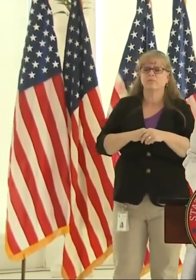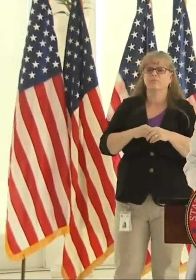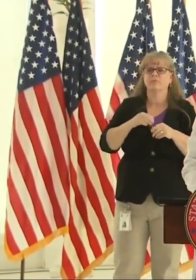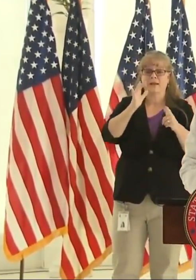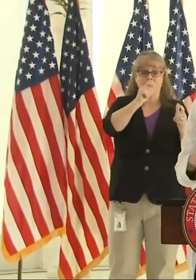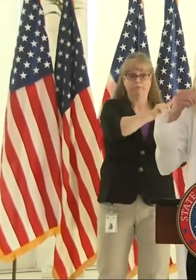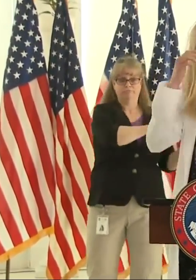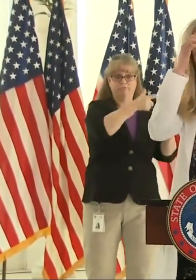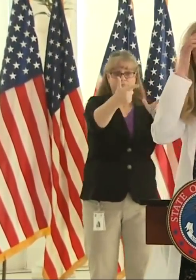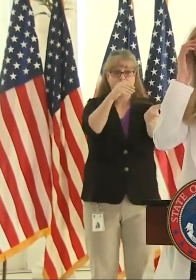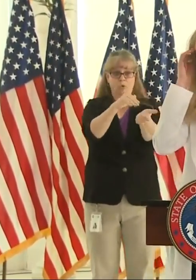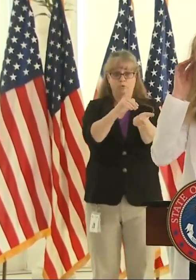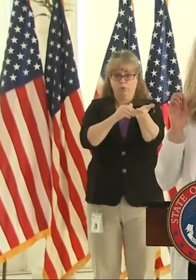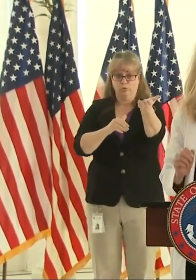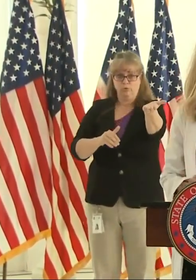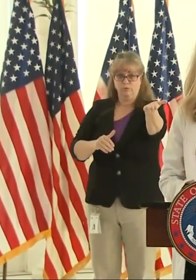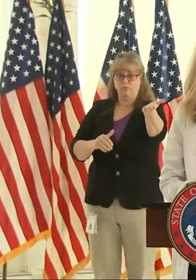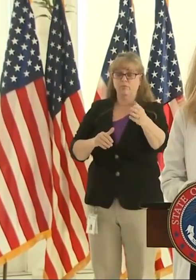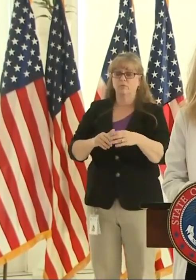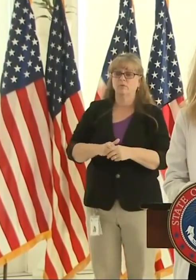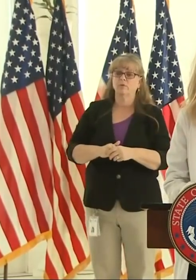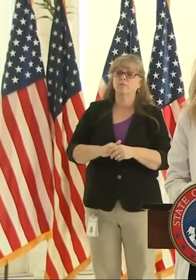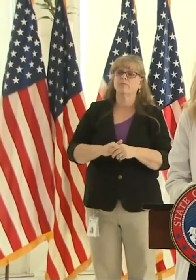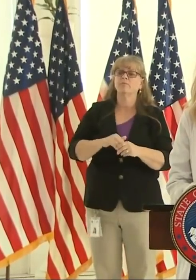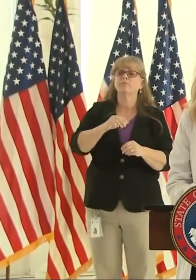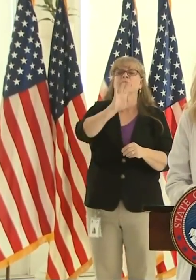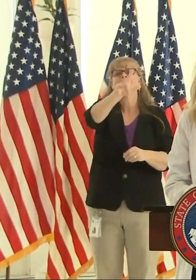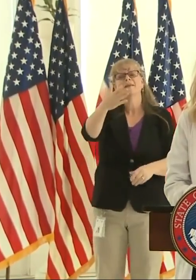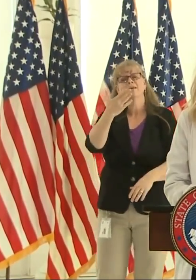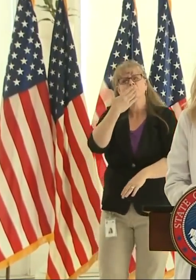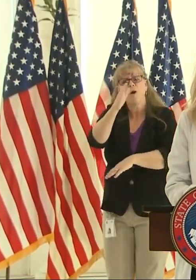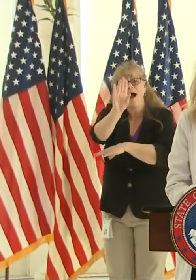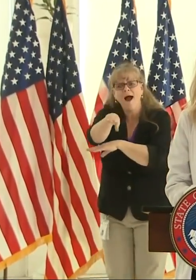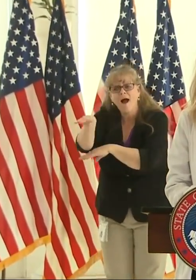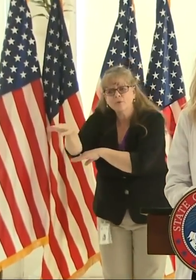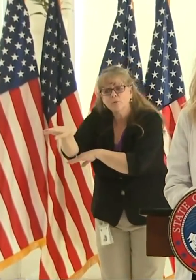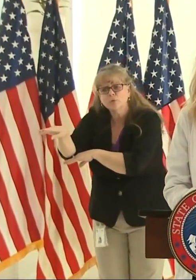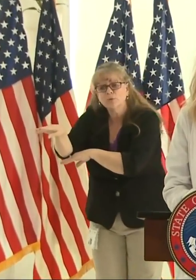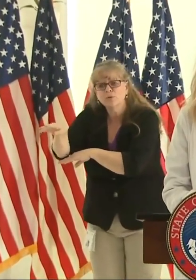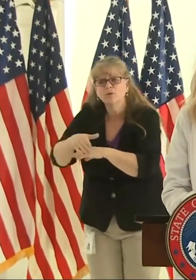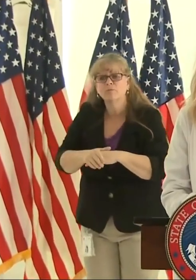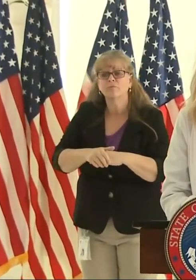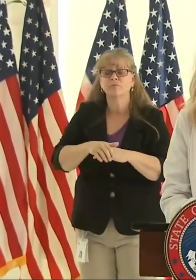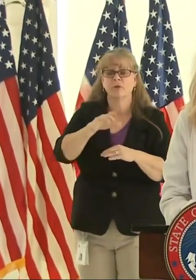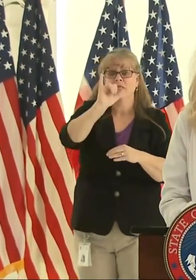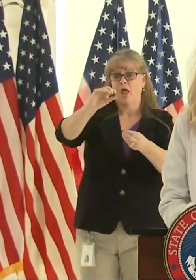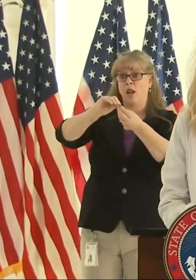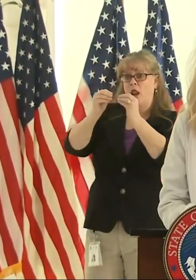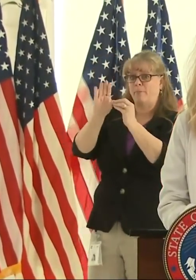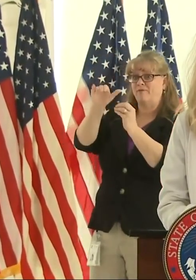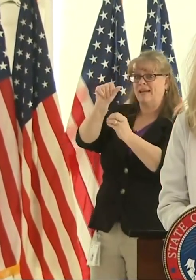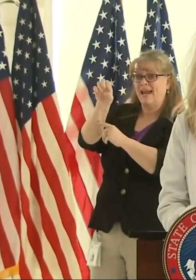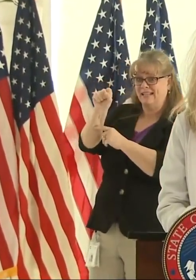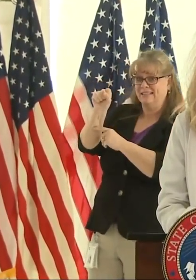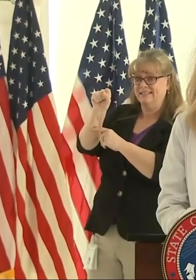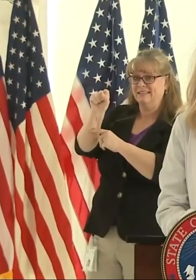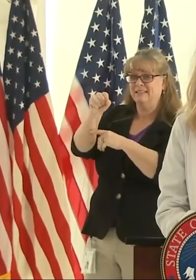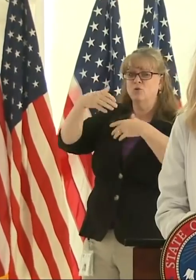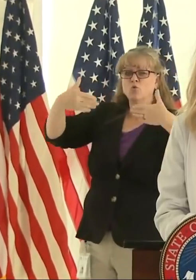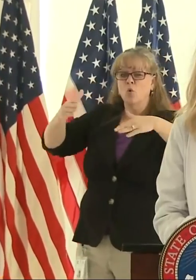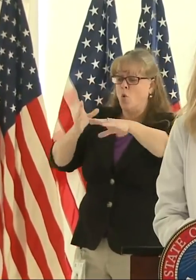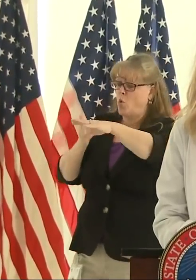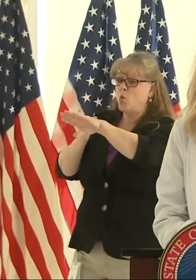Good afternoon. As the governor mentioned, the number of cases that we've identified here in the state is just over 10,000, but we believe that